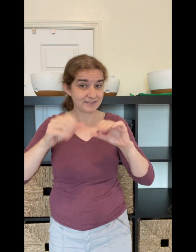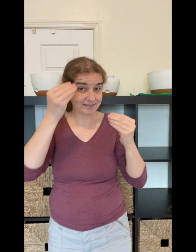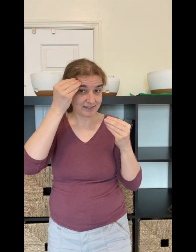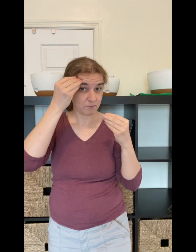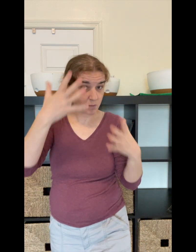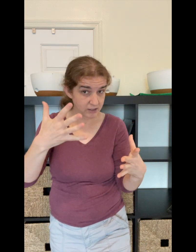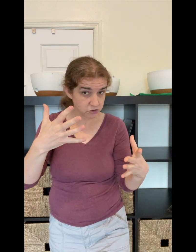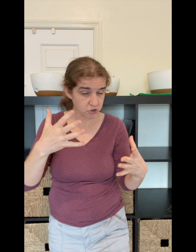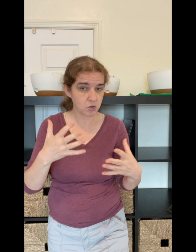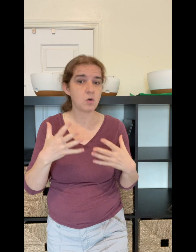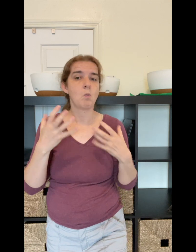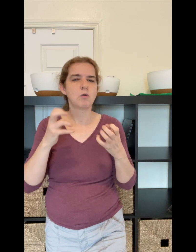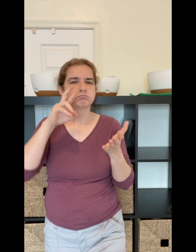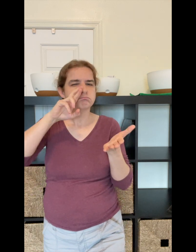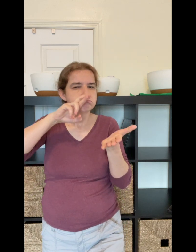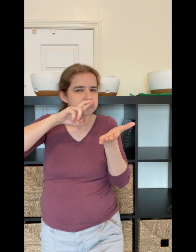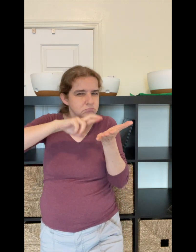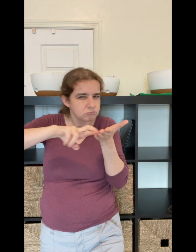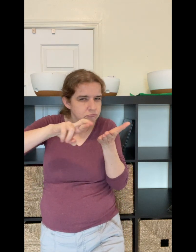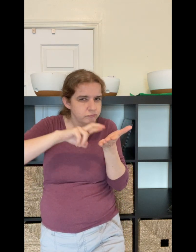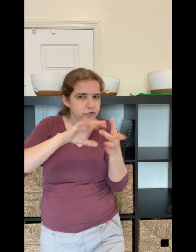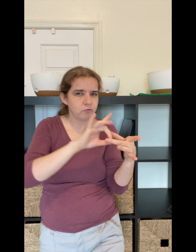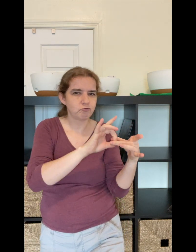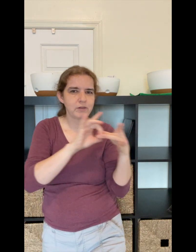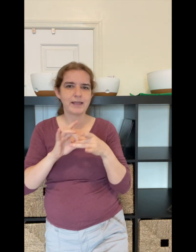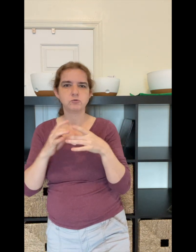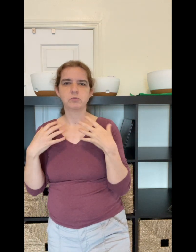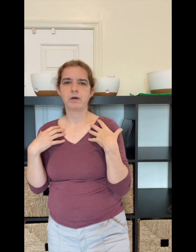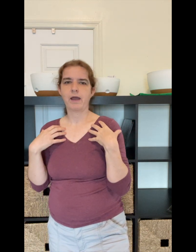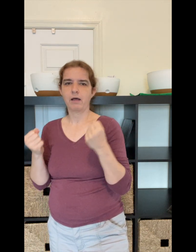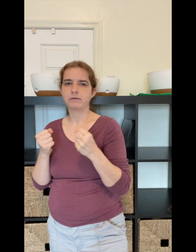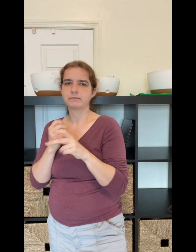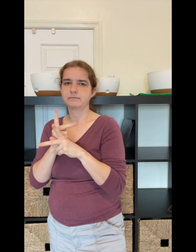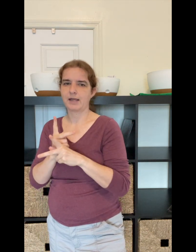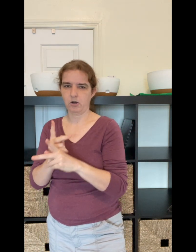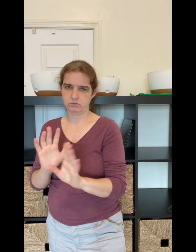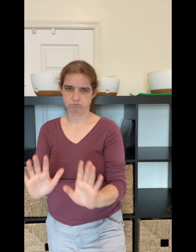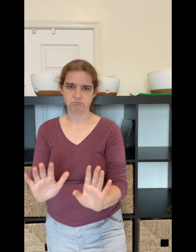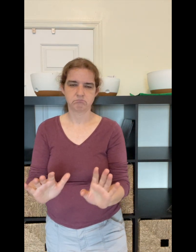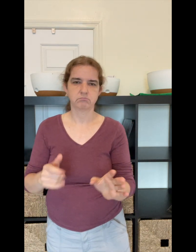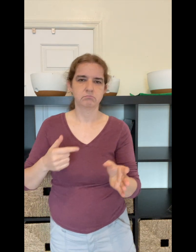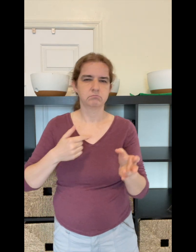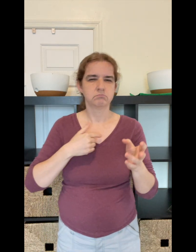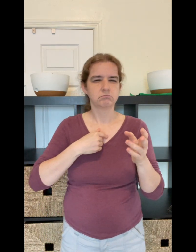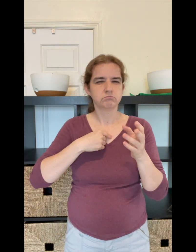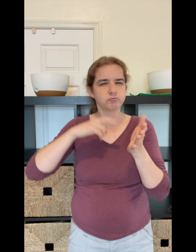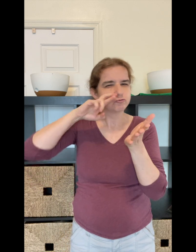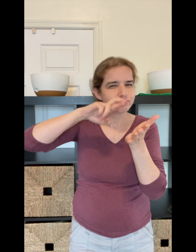means scientific information, we want that research to connect back to